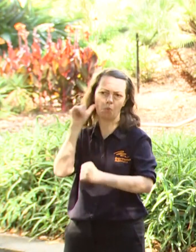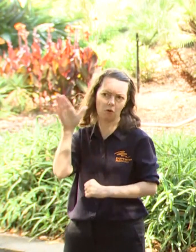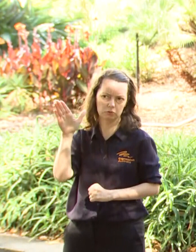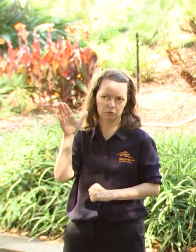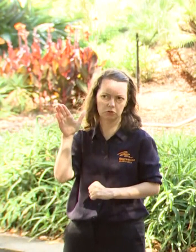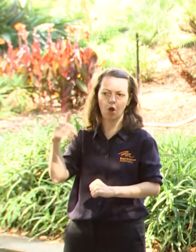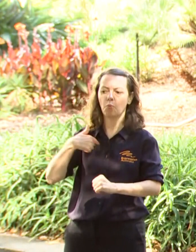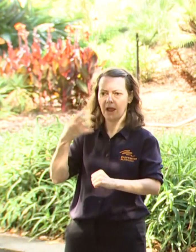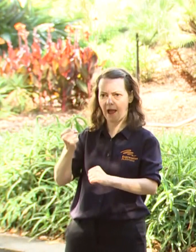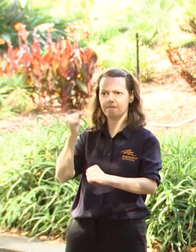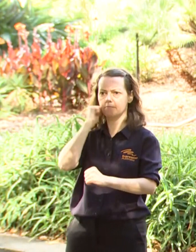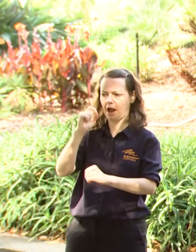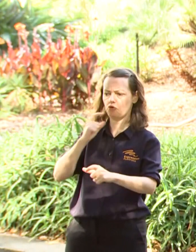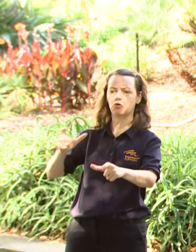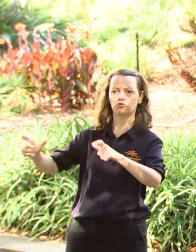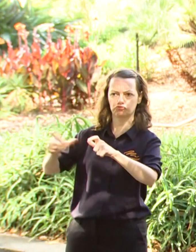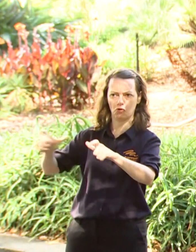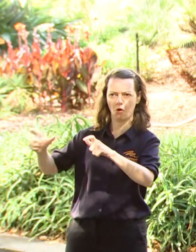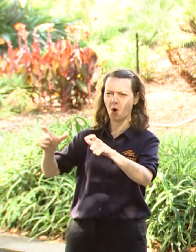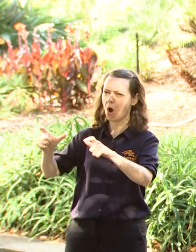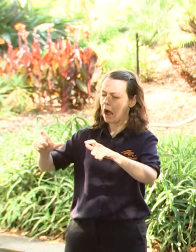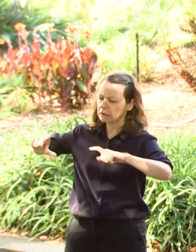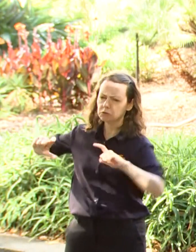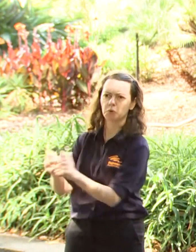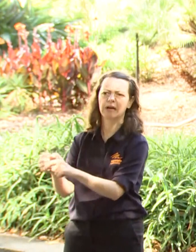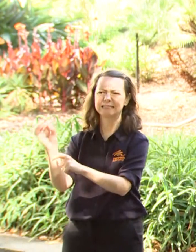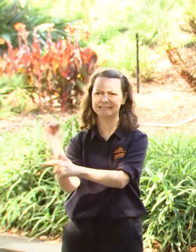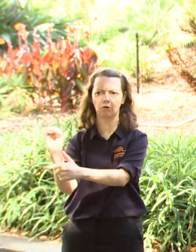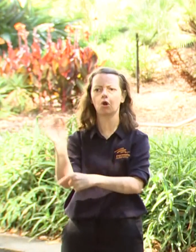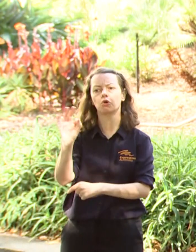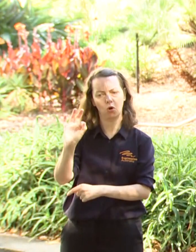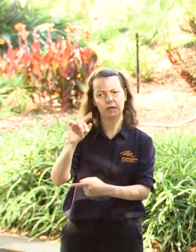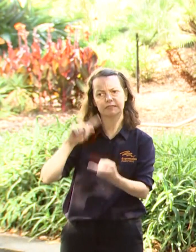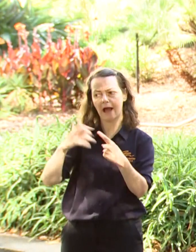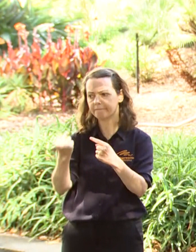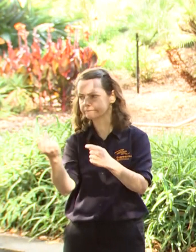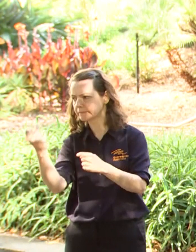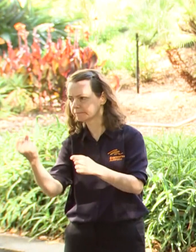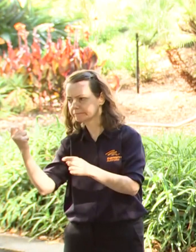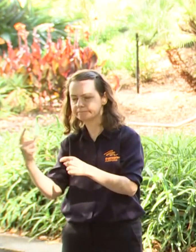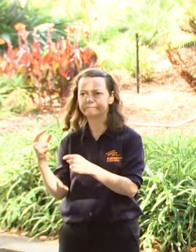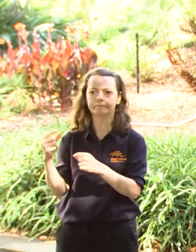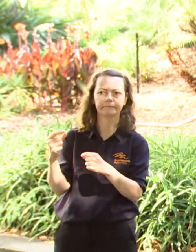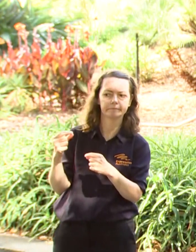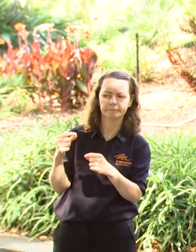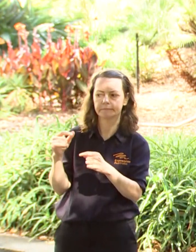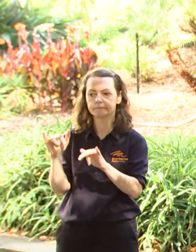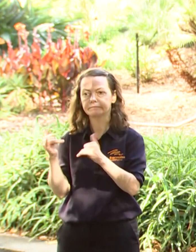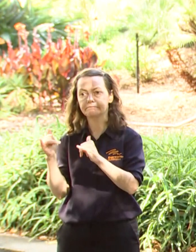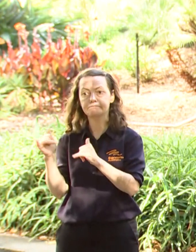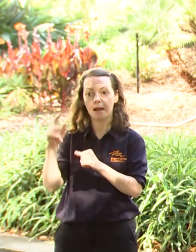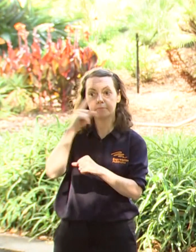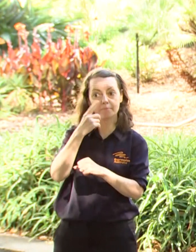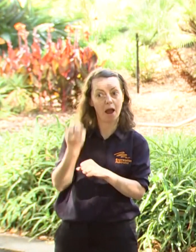we have that Black Rock cluster not quite run to ground, because we've still got people who haven't yet tested positive. There's still a number of people